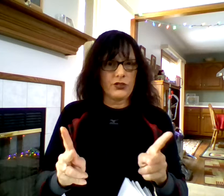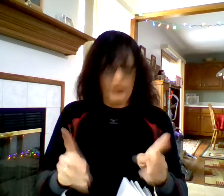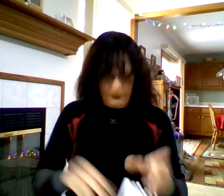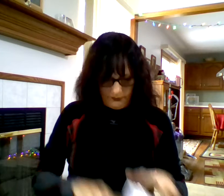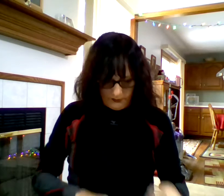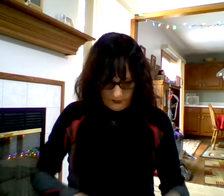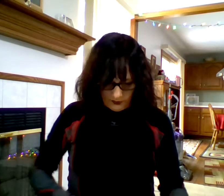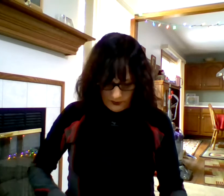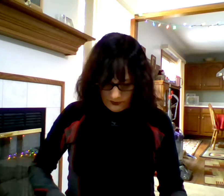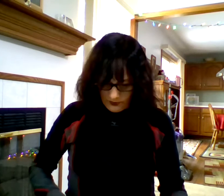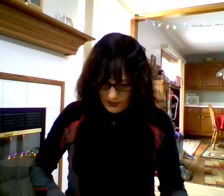person.